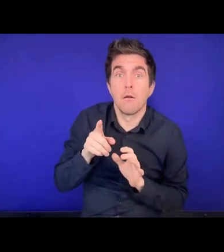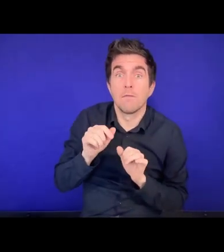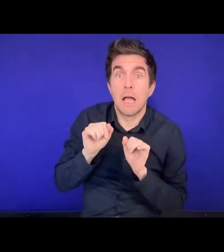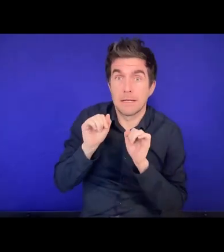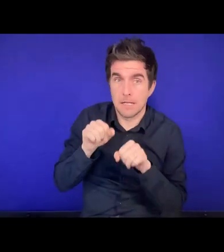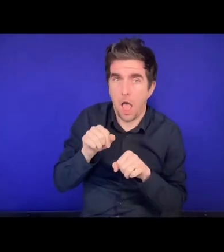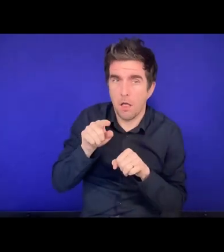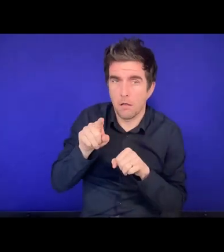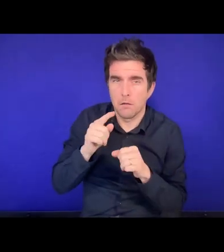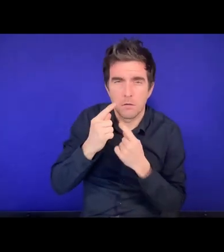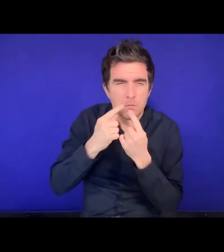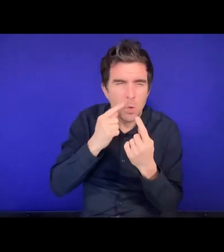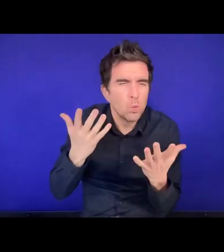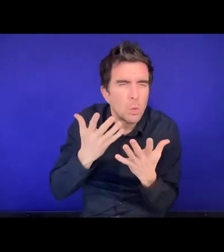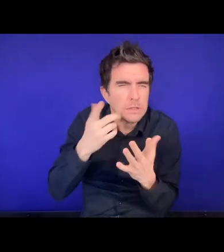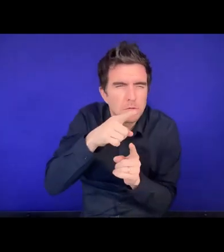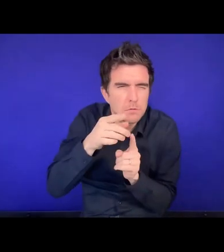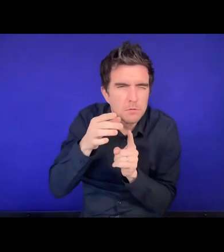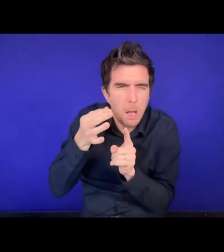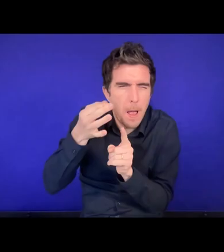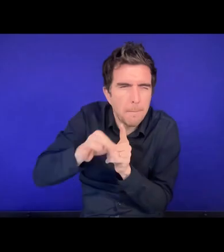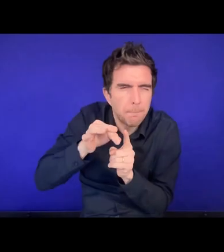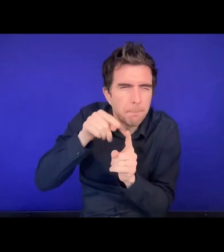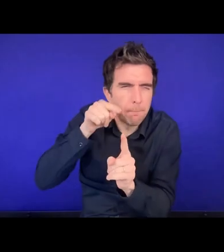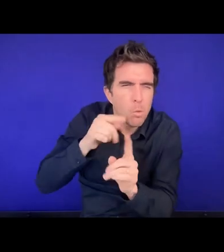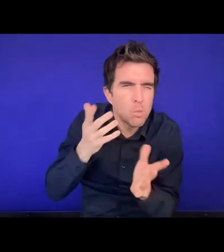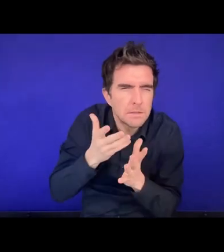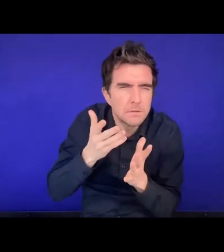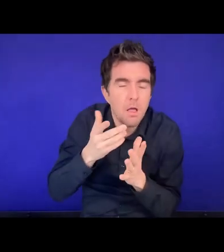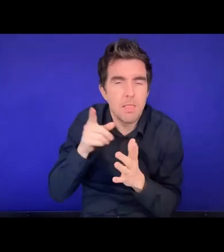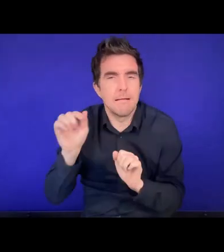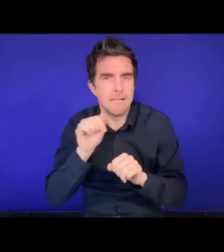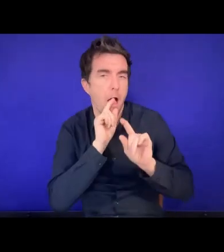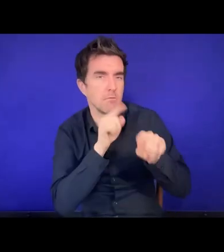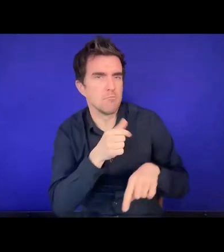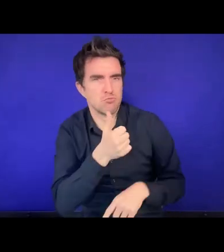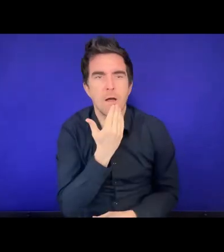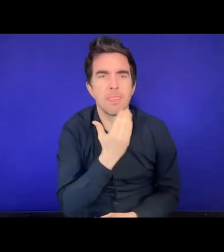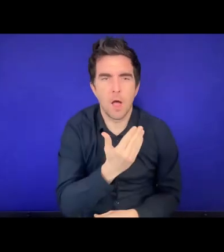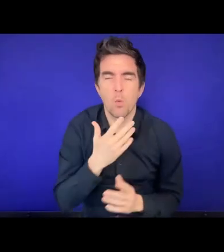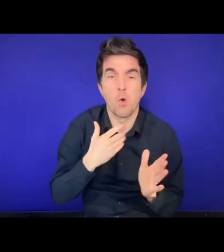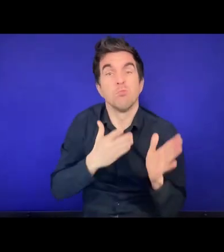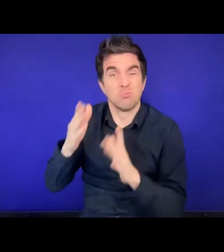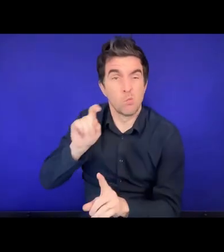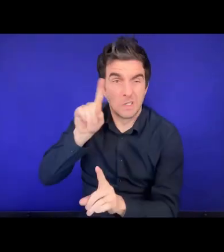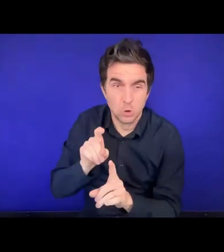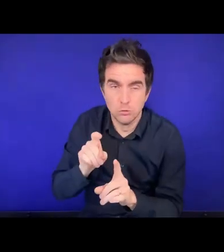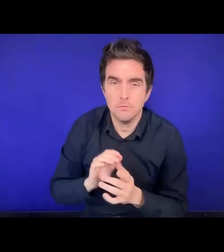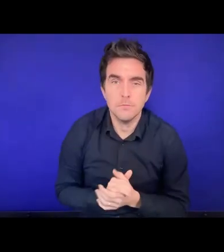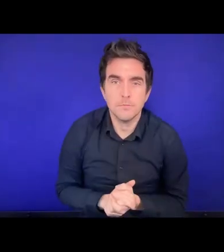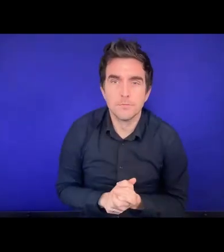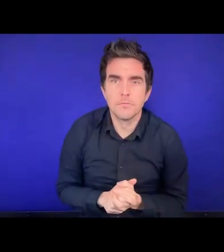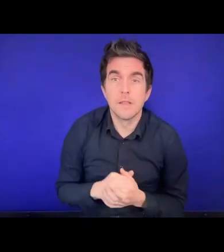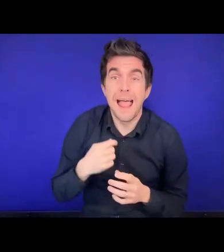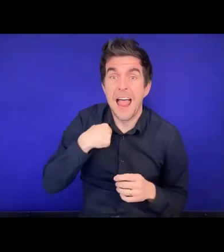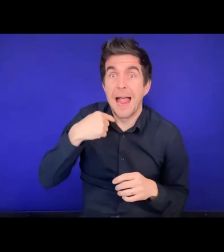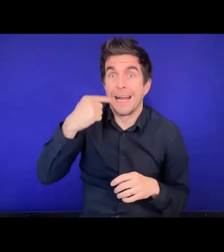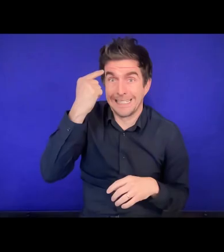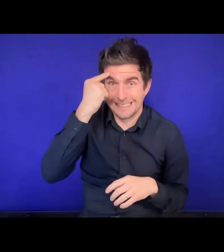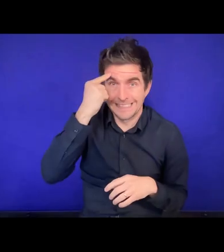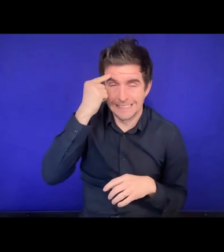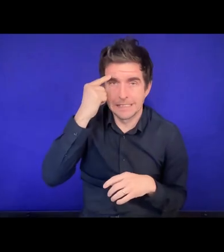you. Another question for you, Kate, but I think can be addressed to other panelists as